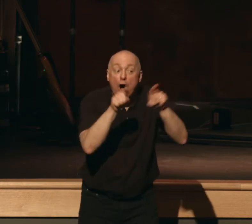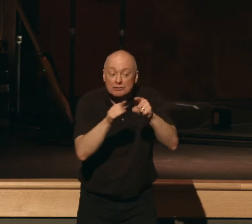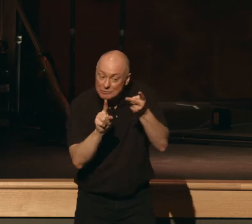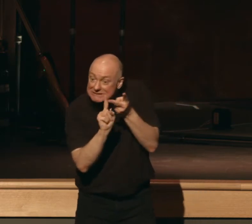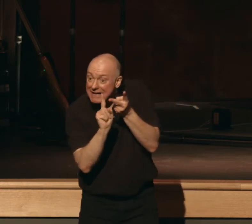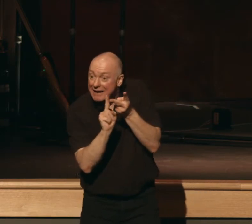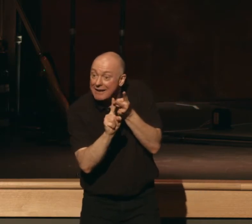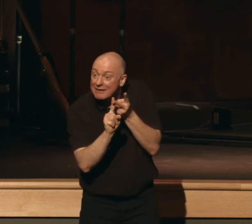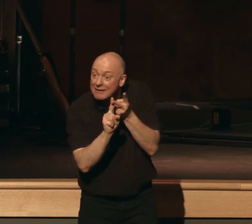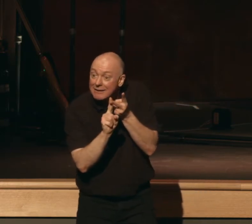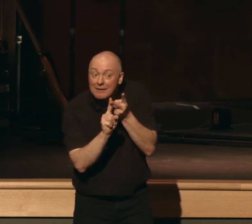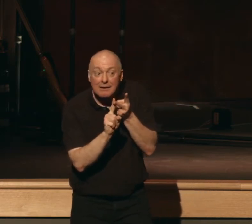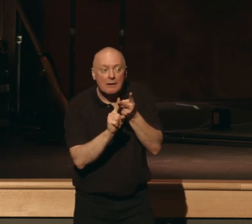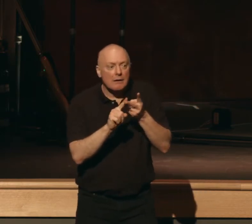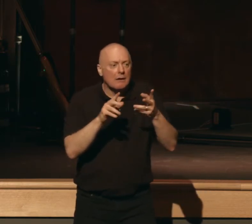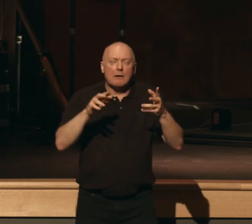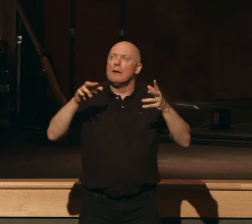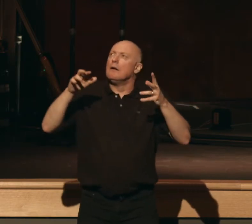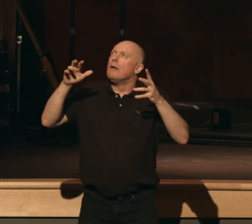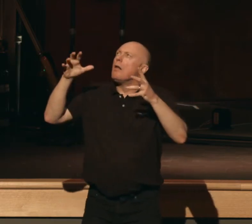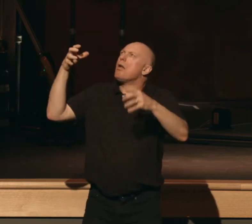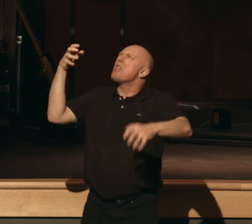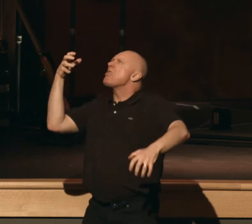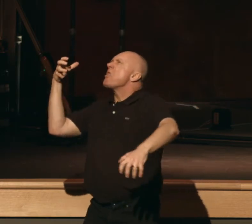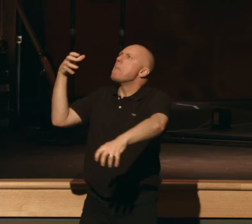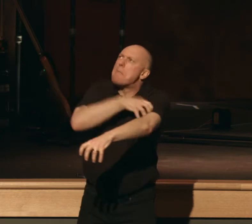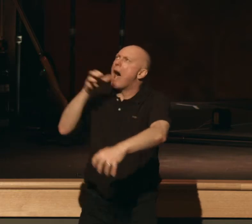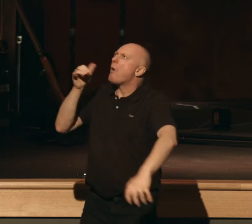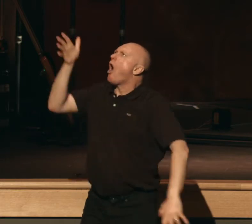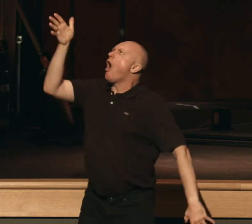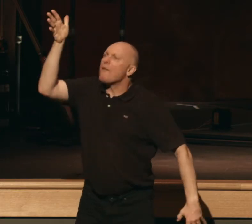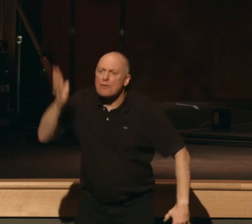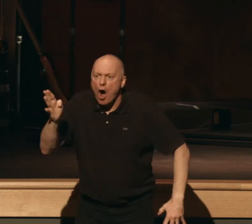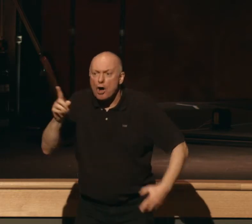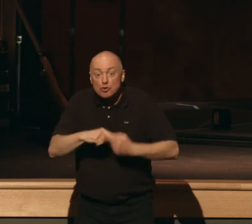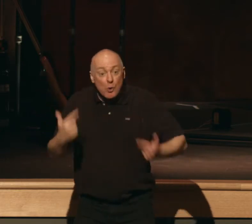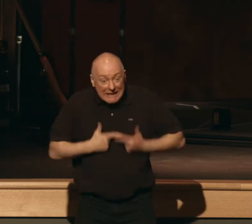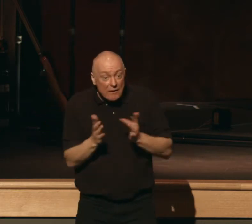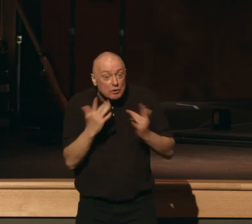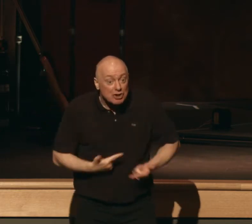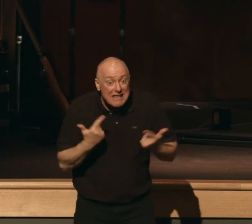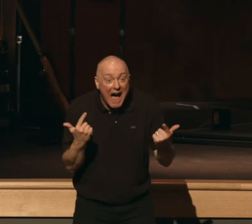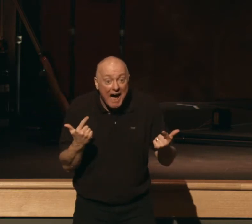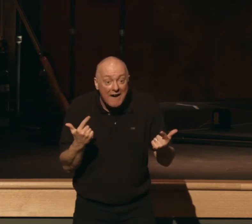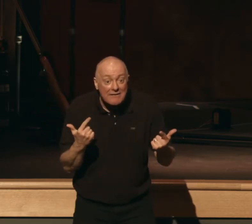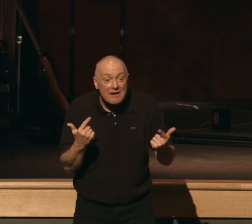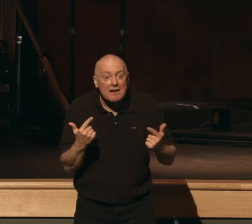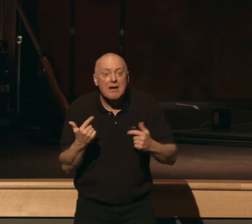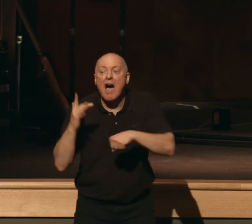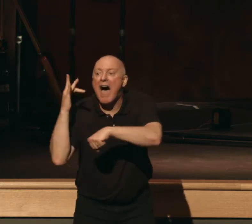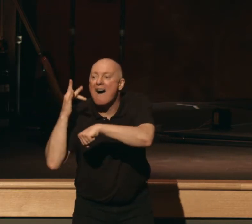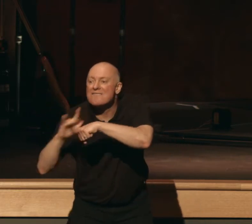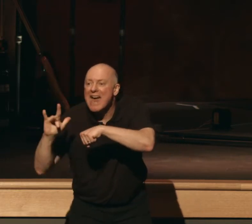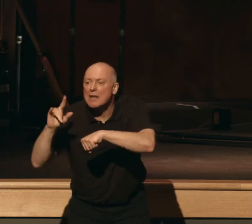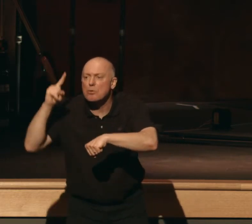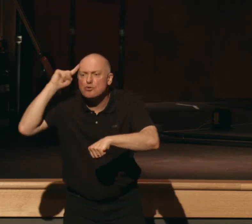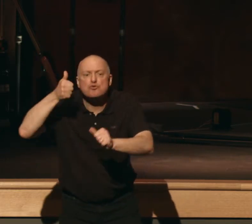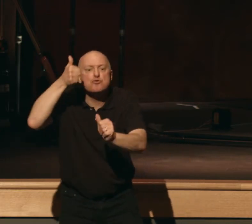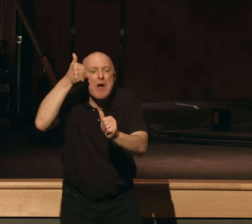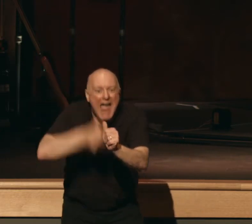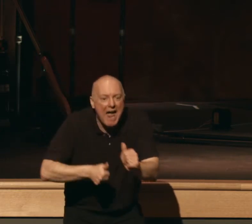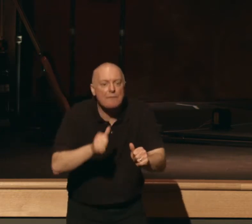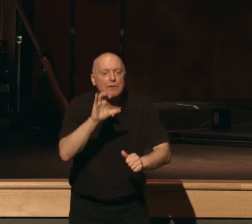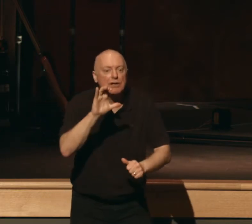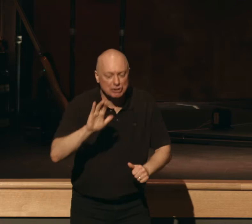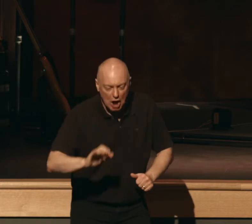secondly, that the immeasurable power of God to live the Christian life is available to every